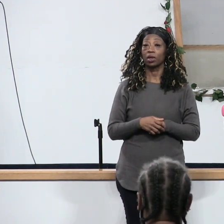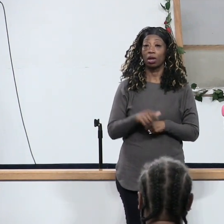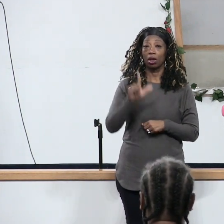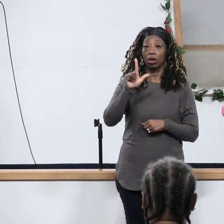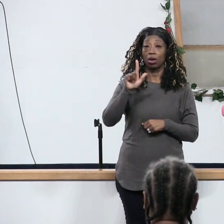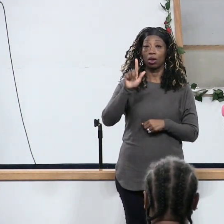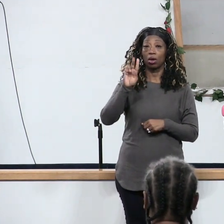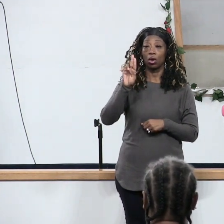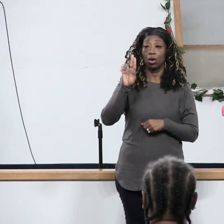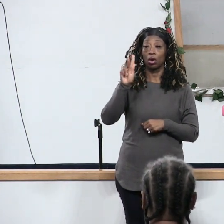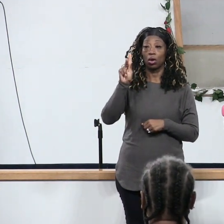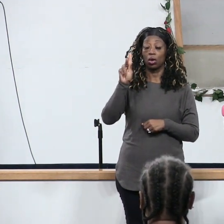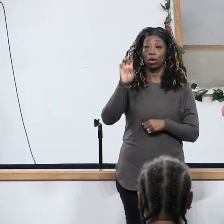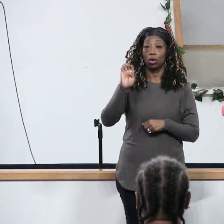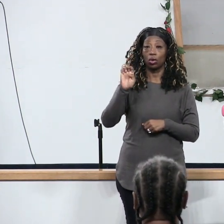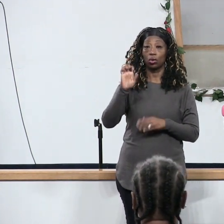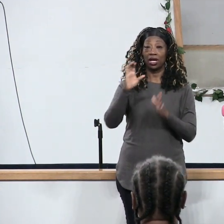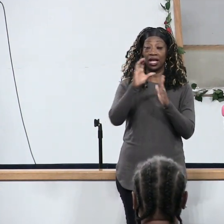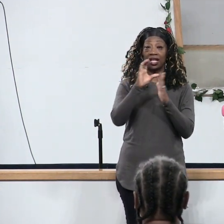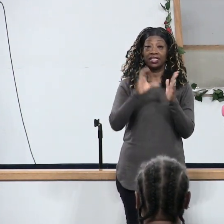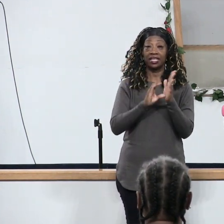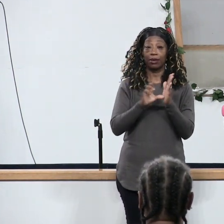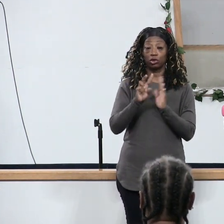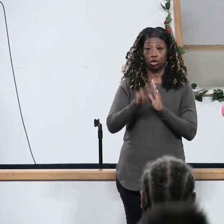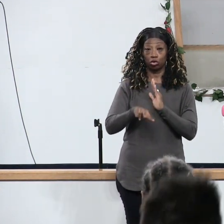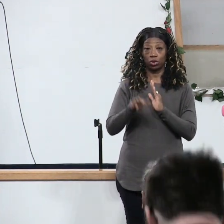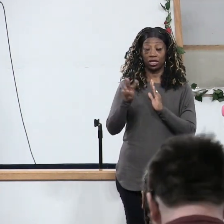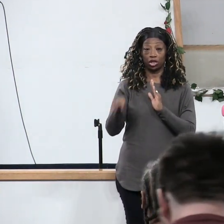Luke chapter 22.